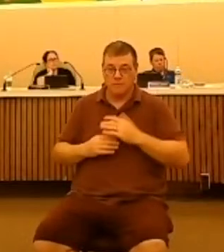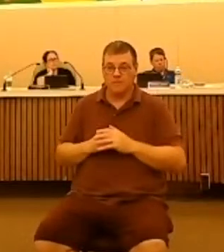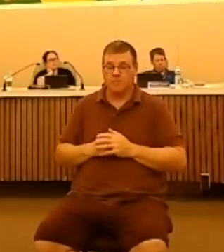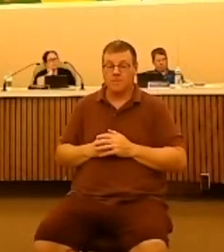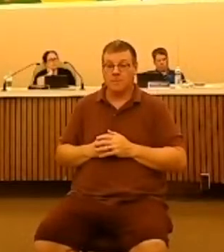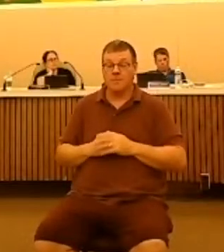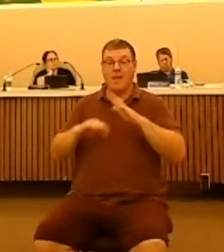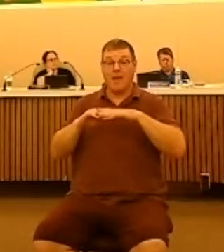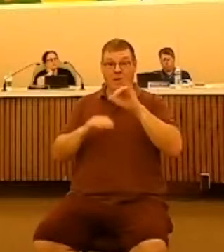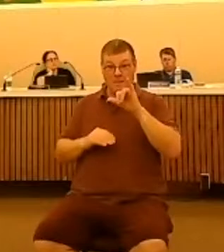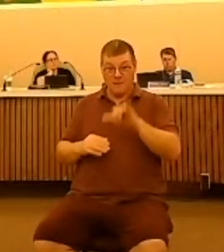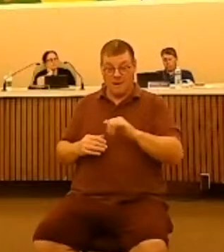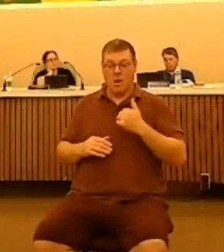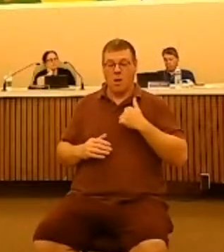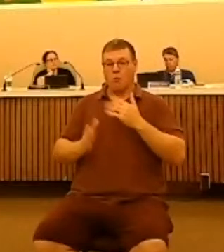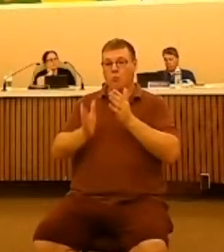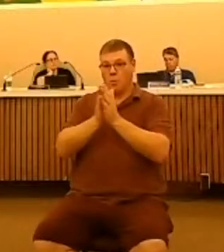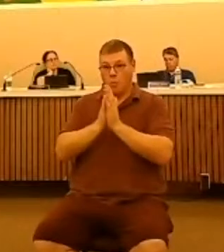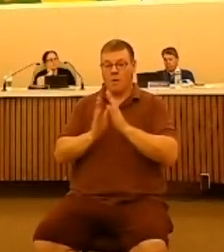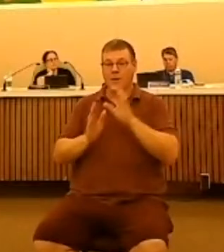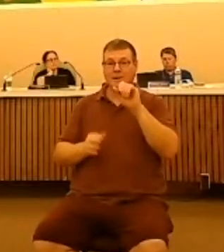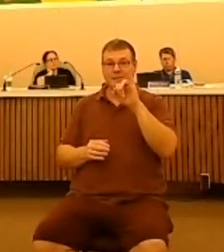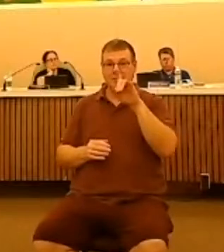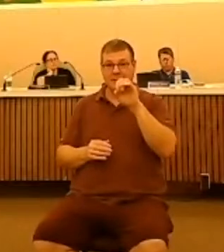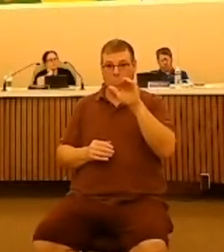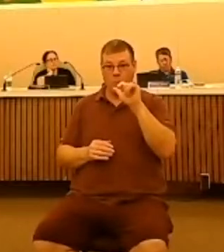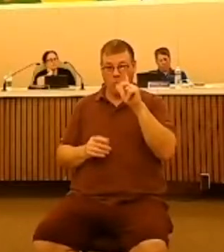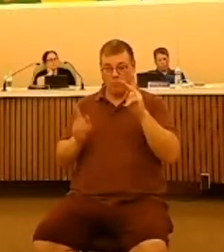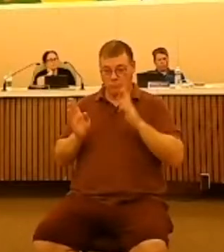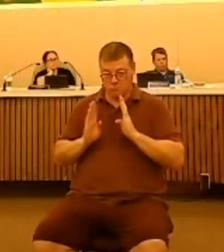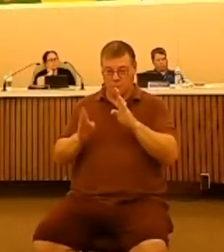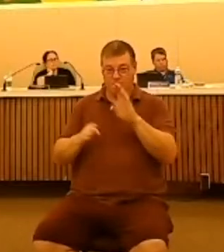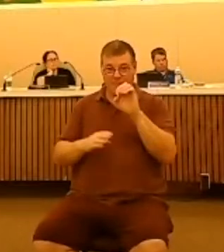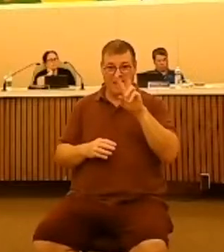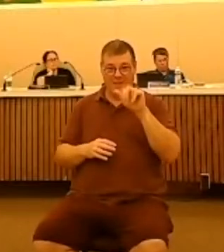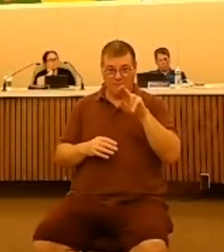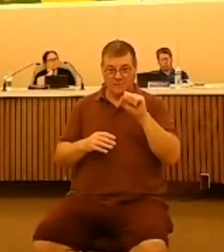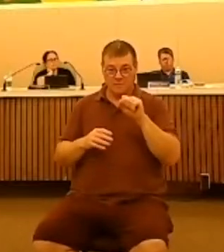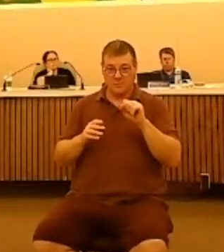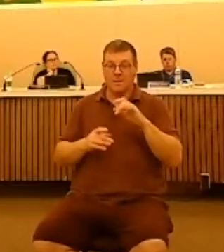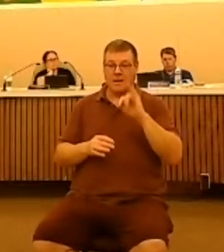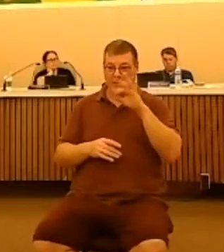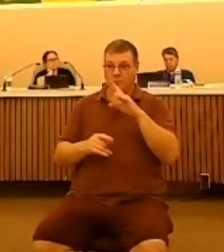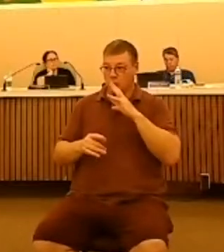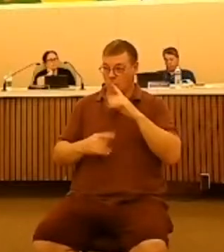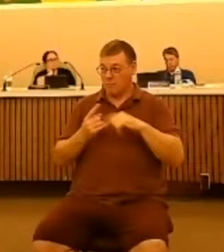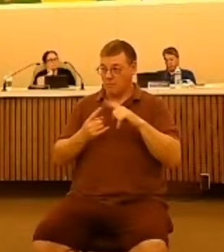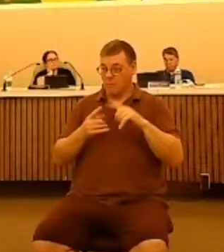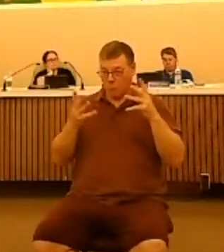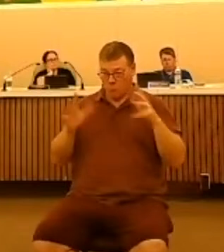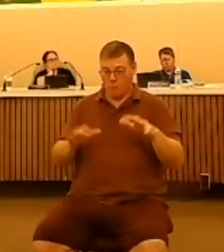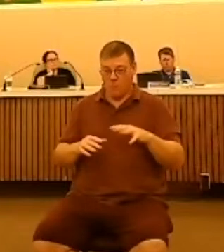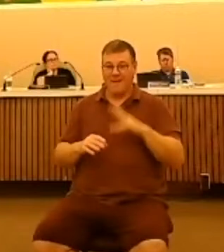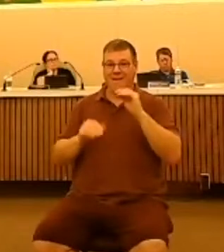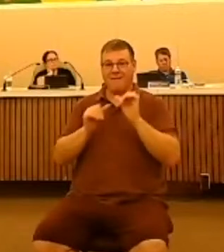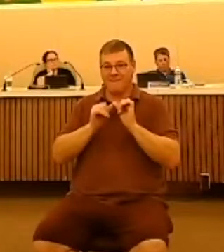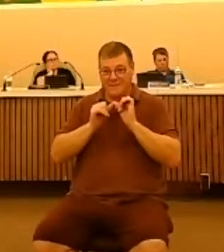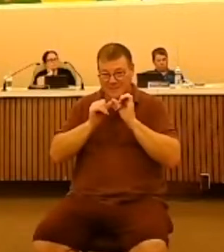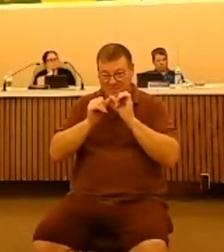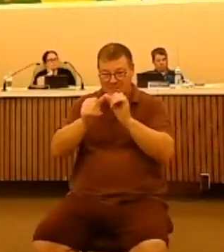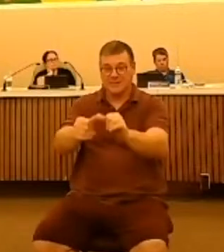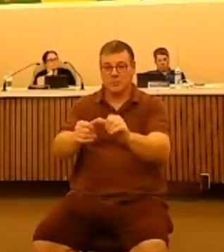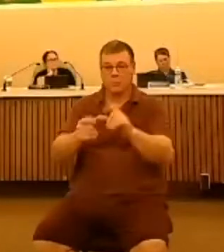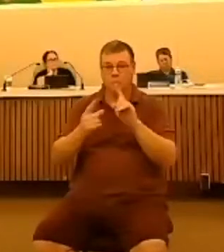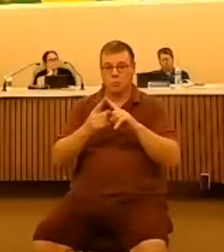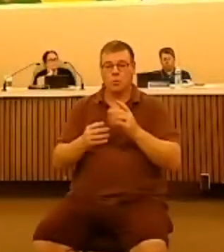that note, we would request that sidewalks be installed on Nevins Road, which we talked about as well already, and continued on Authors Avenue to provide